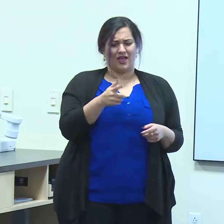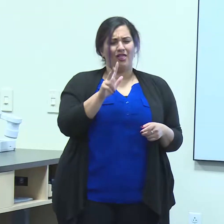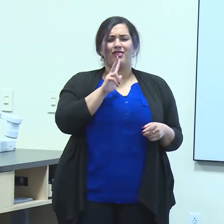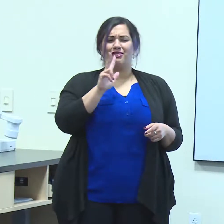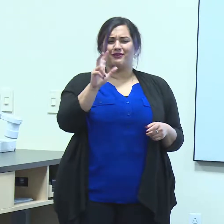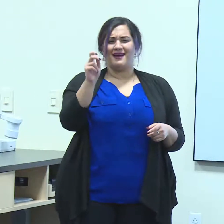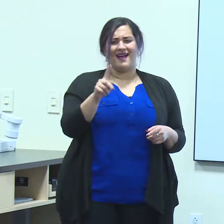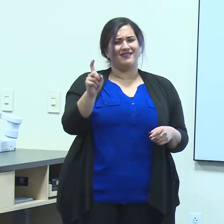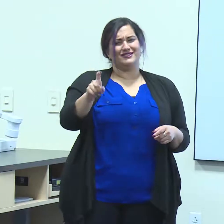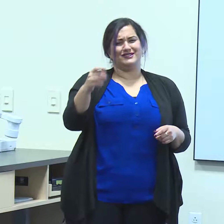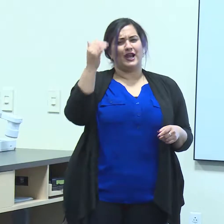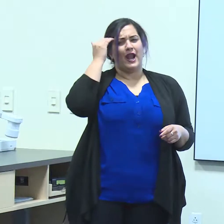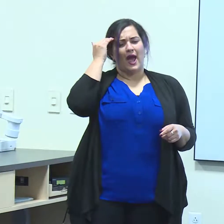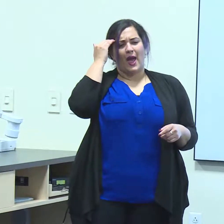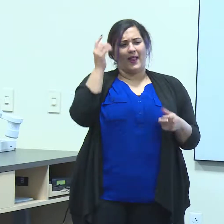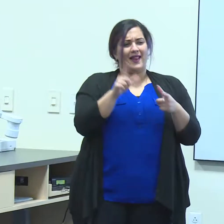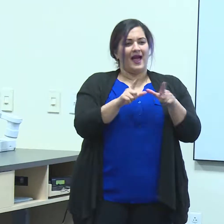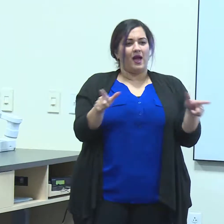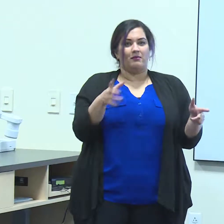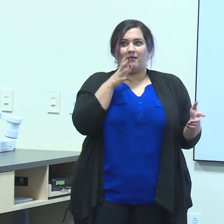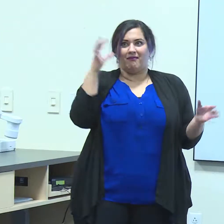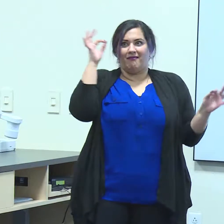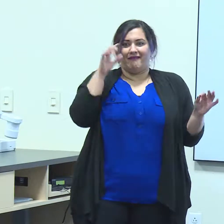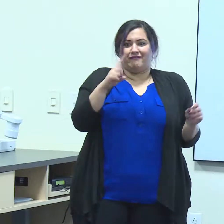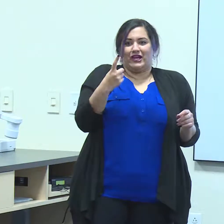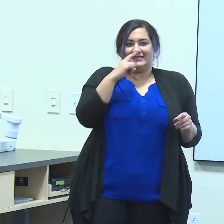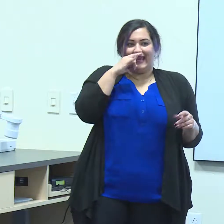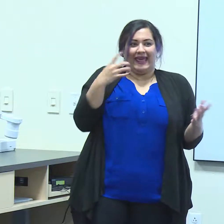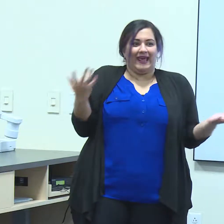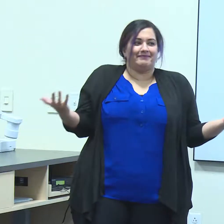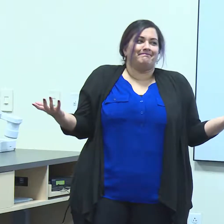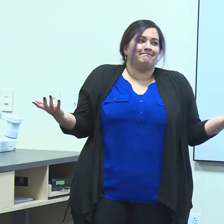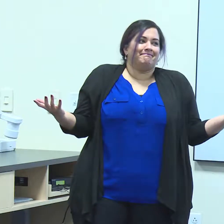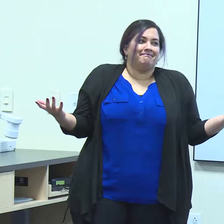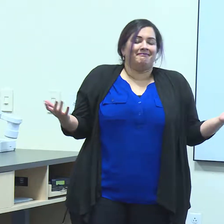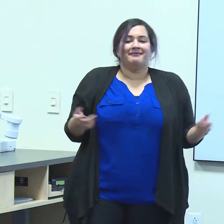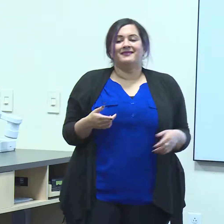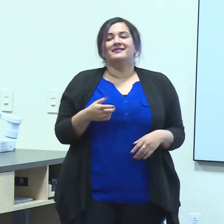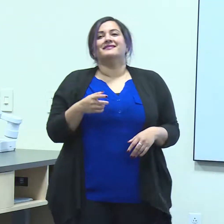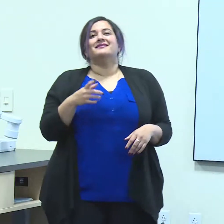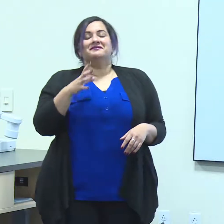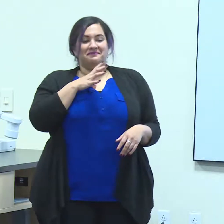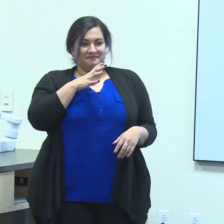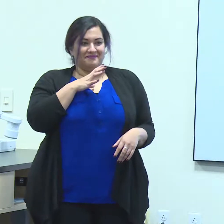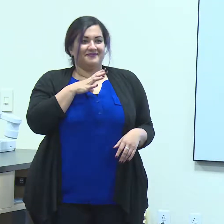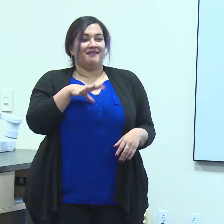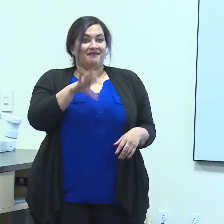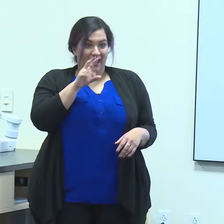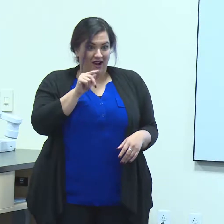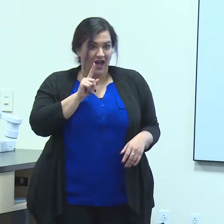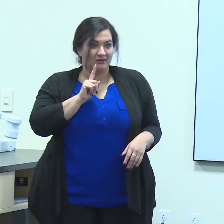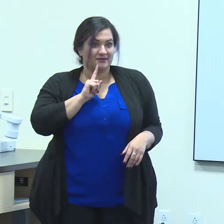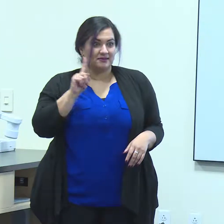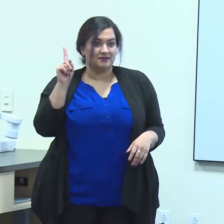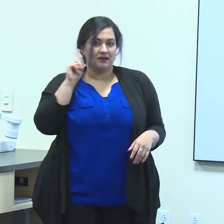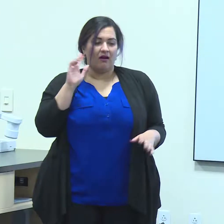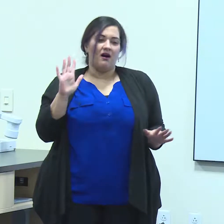My grandma flew here from Pakistan to visit, and this was their first child for my parents. I was their first child, and